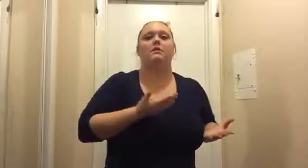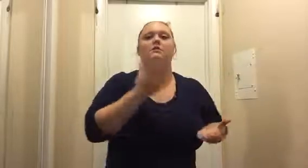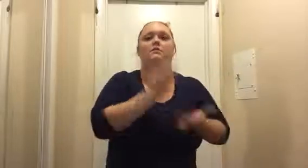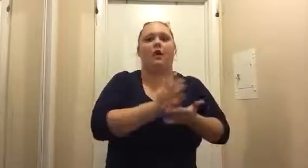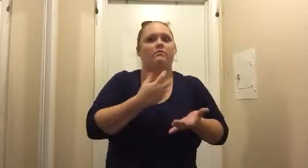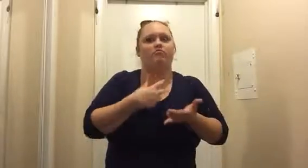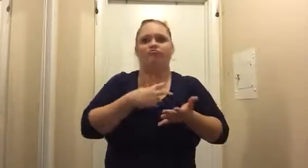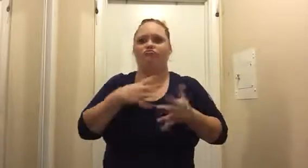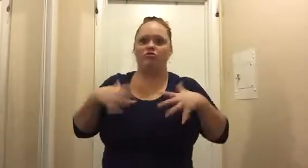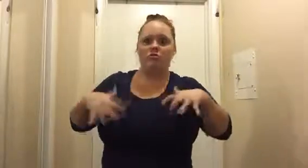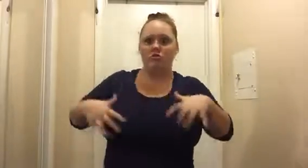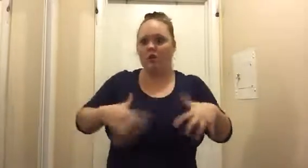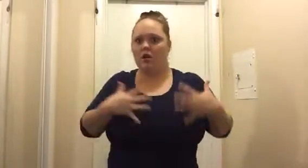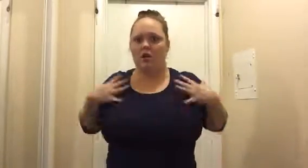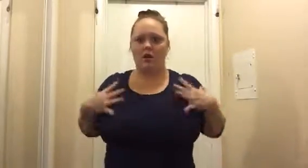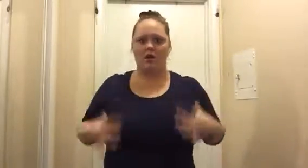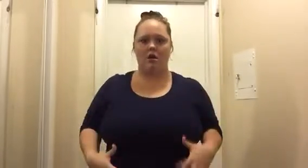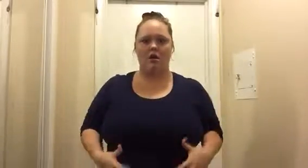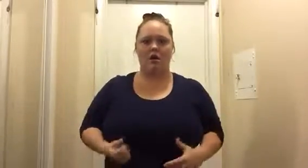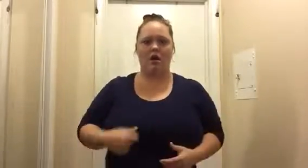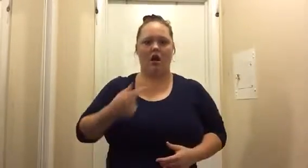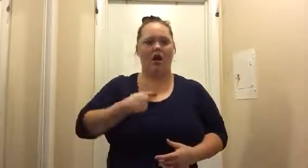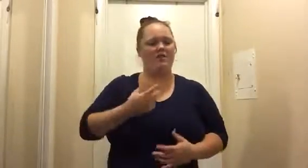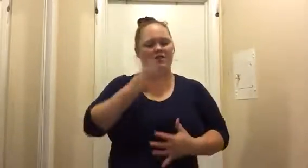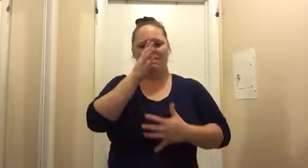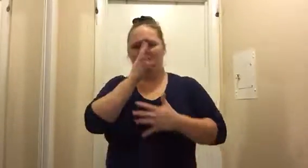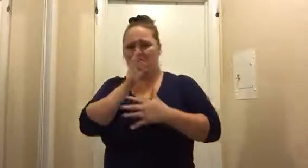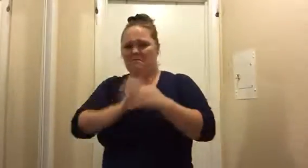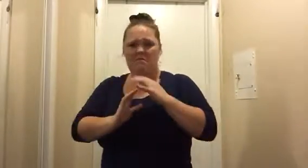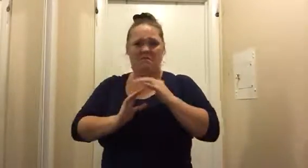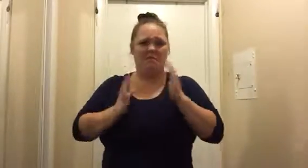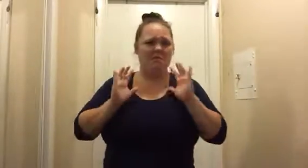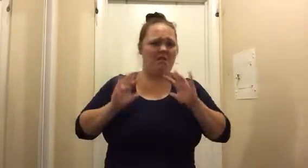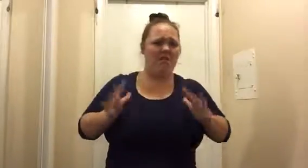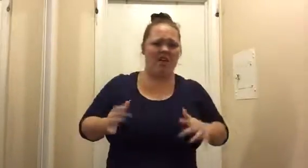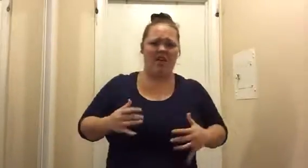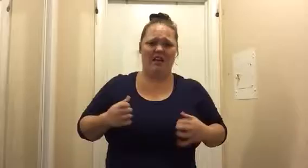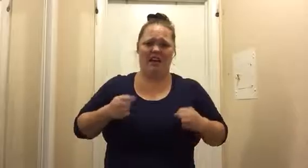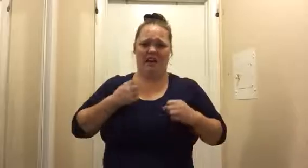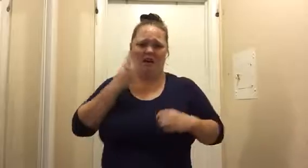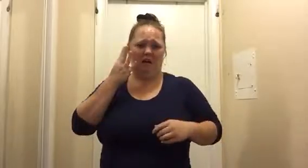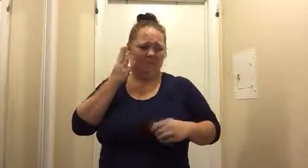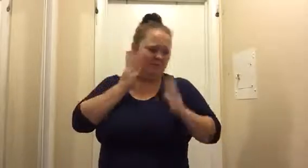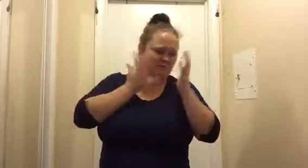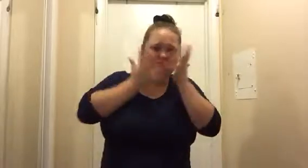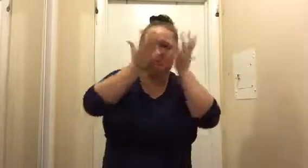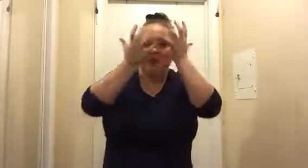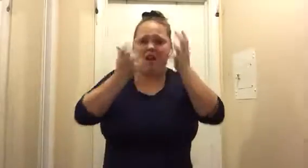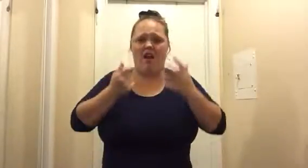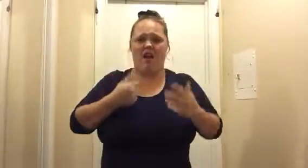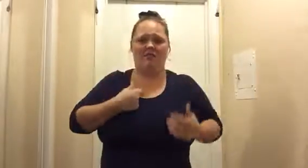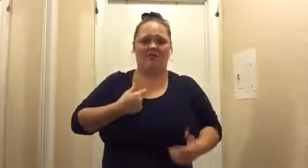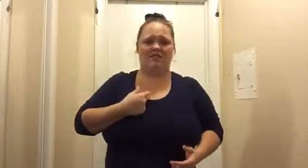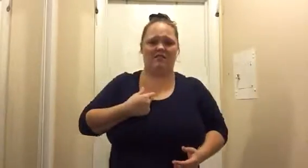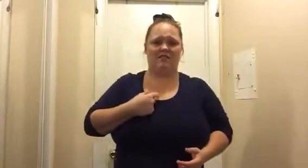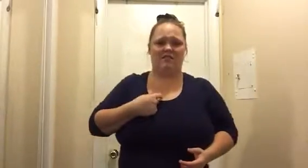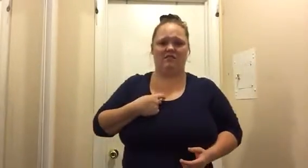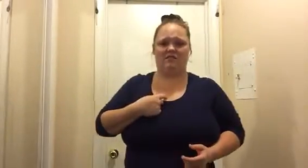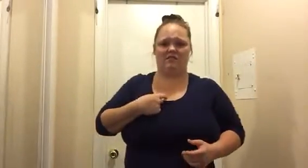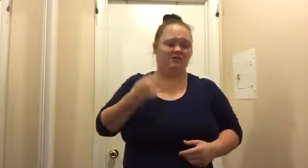humiliated, so down and so embarrassed by the whole experience that I checked myself out and I left.